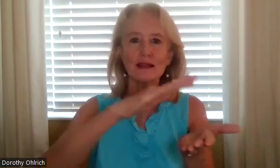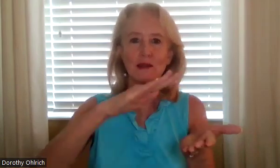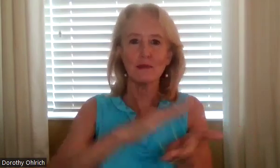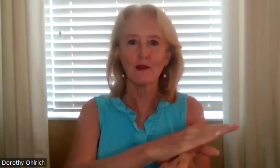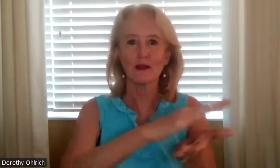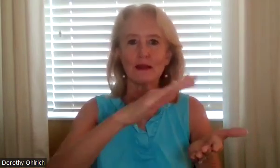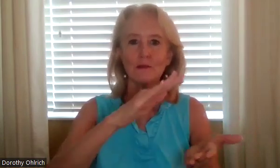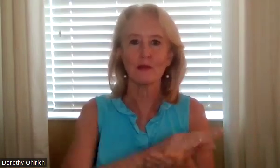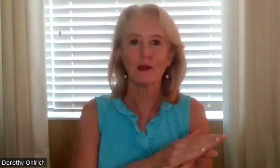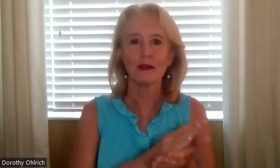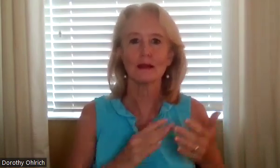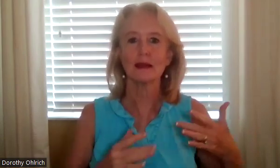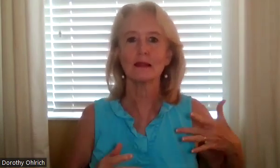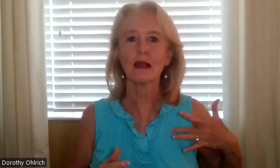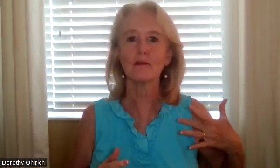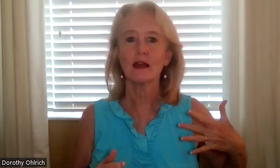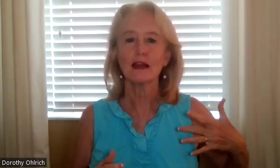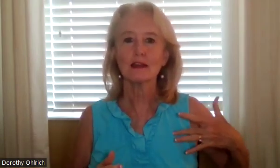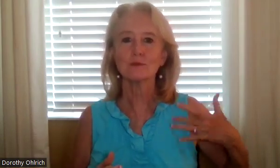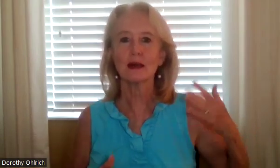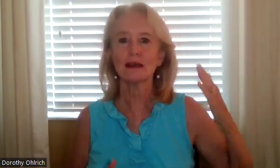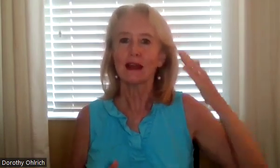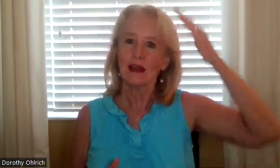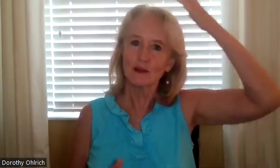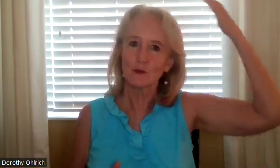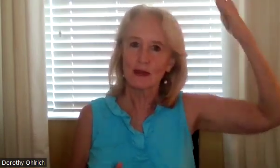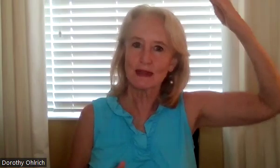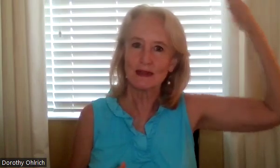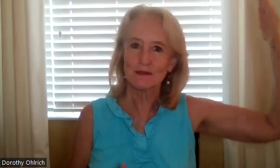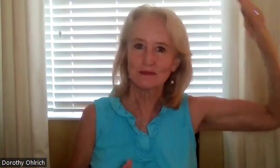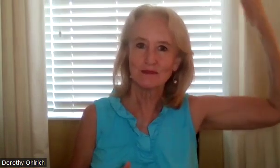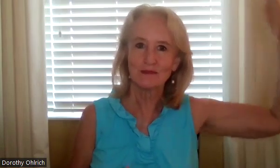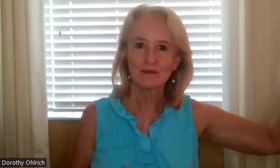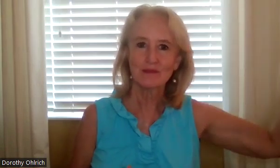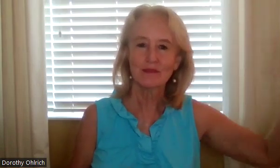merrily, merrily, merrily, life is but a dream.